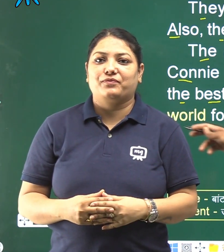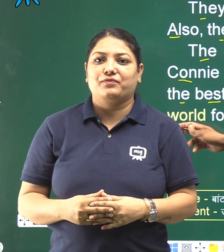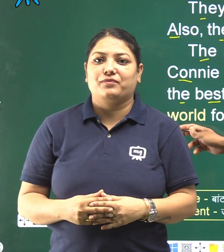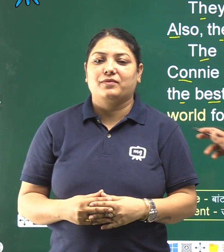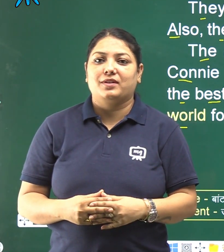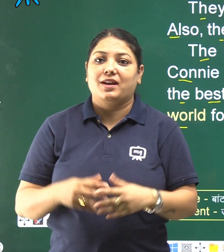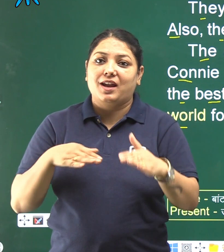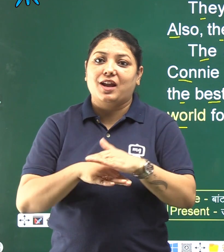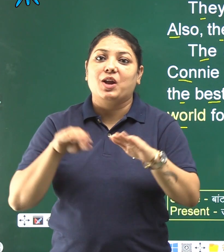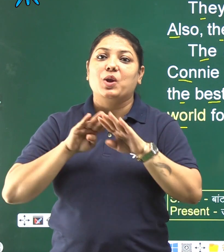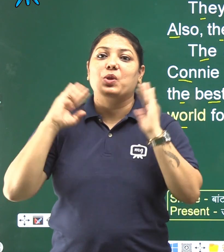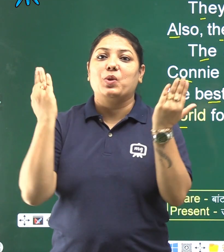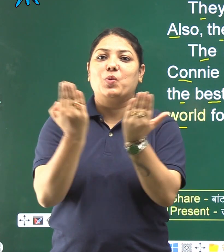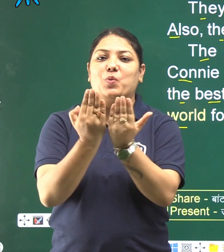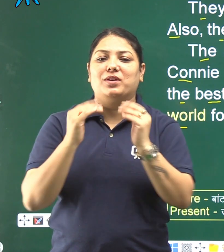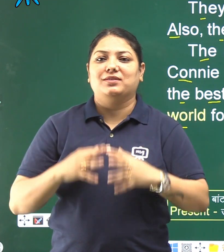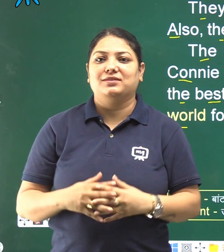in the world